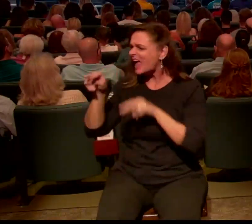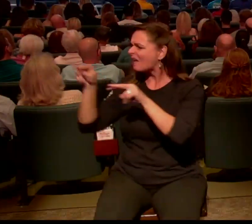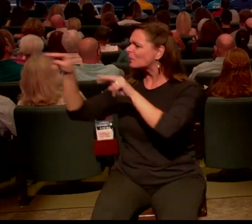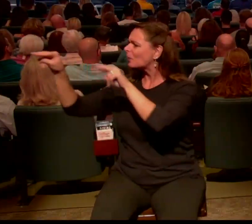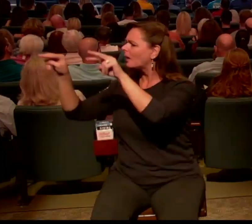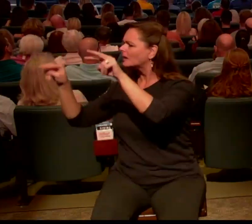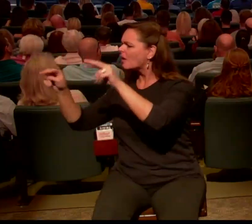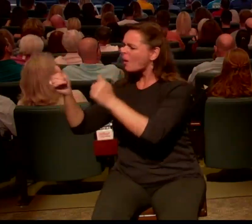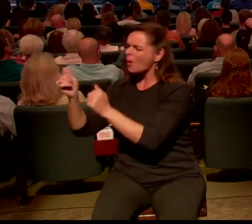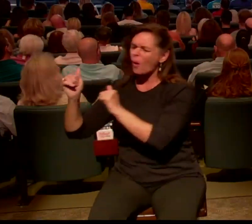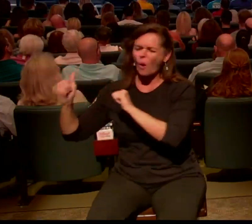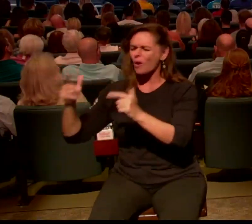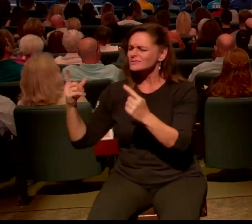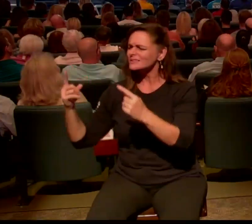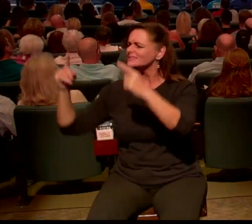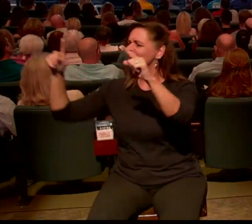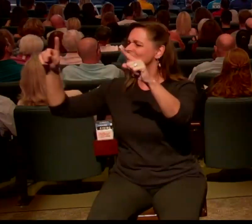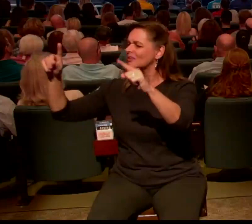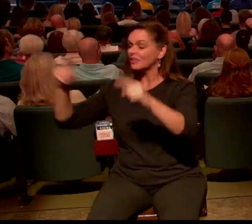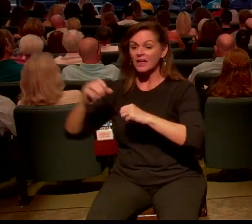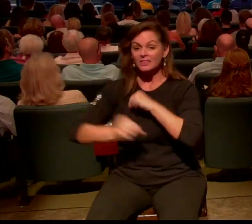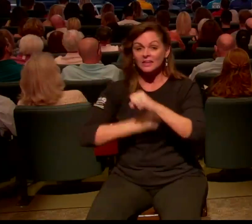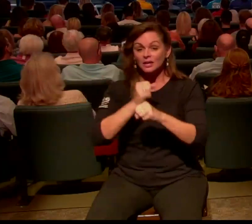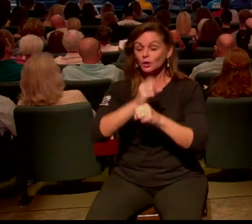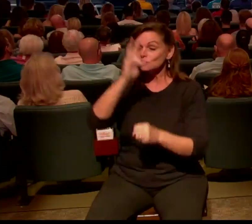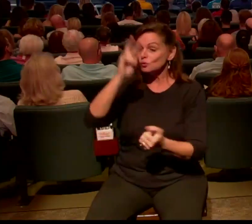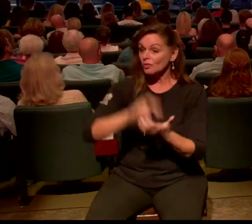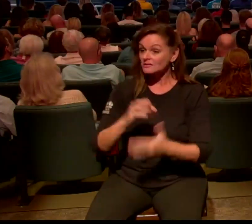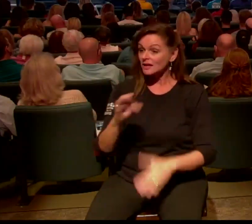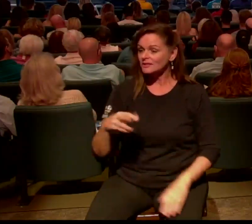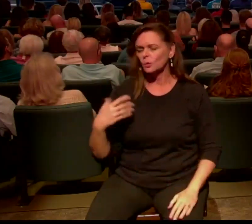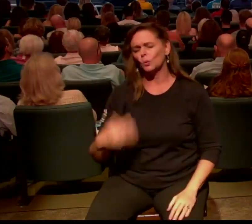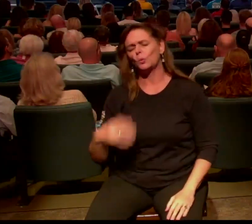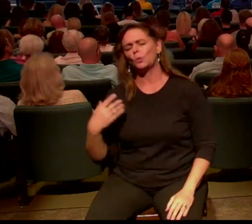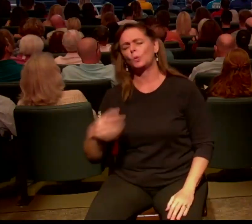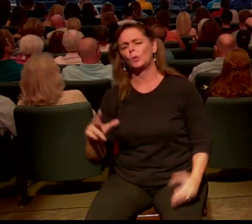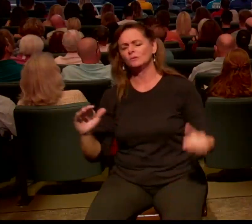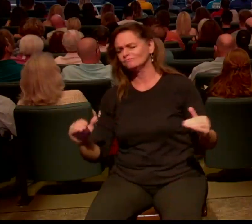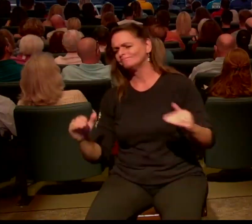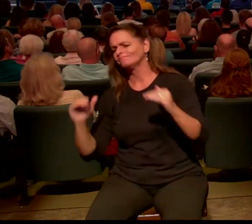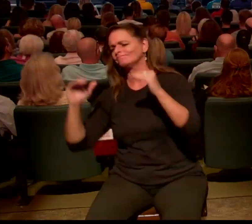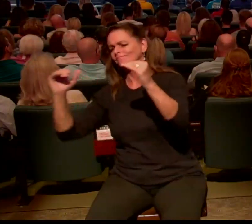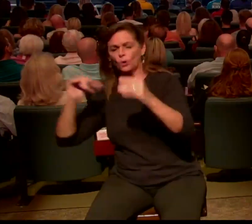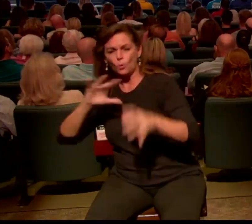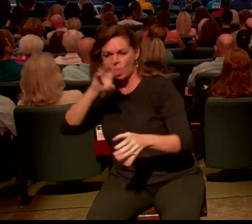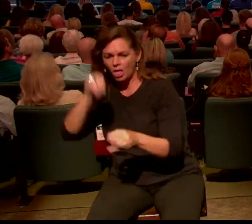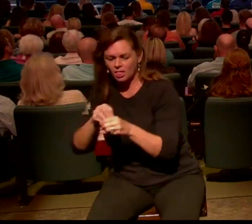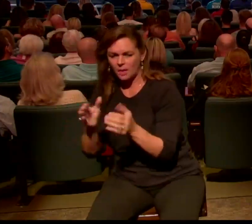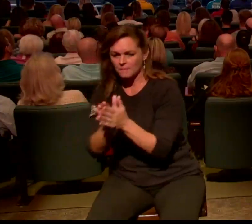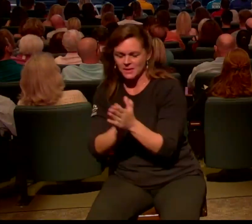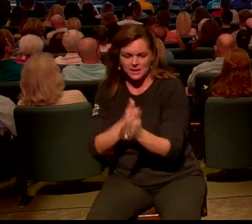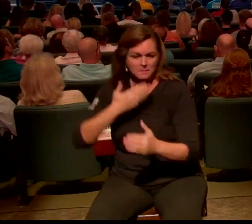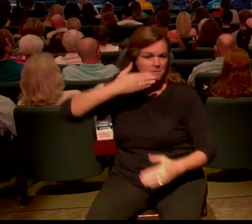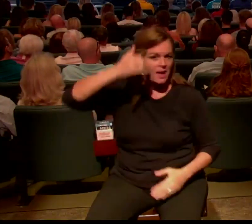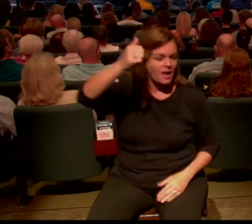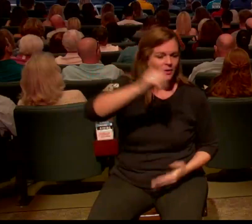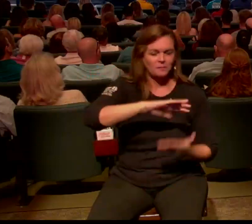every one of you in 2019 doing more, doing better,